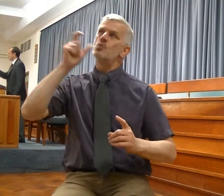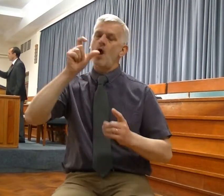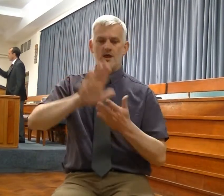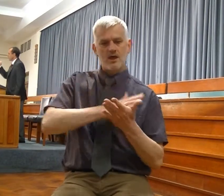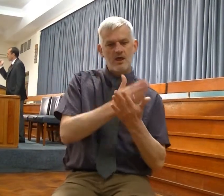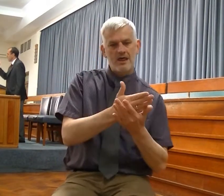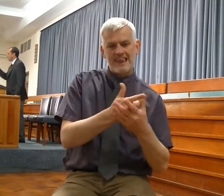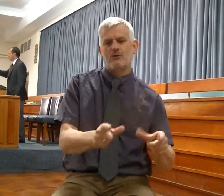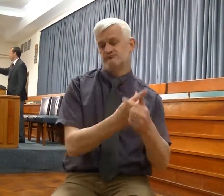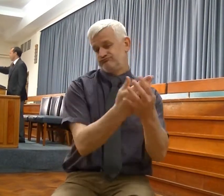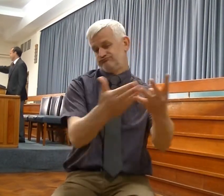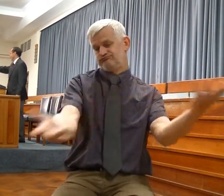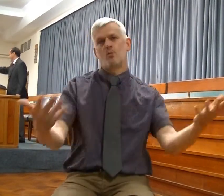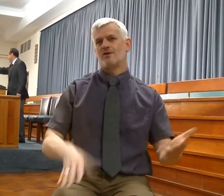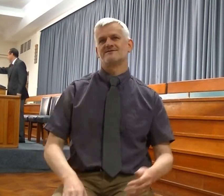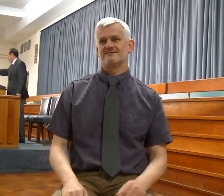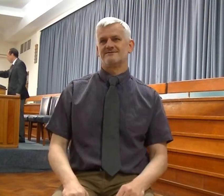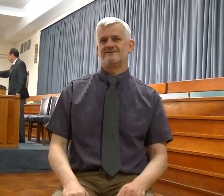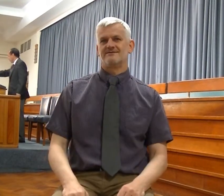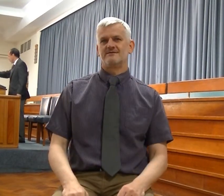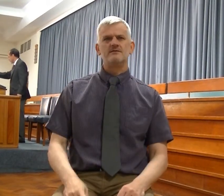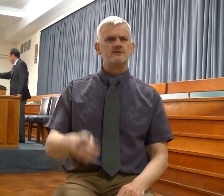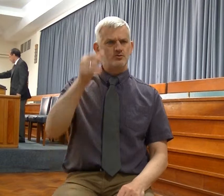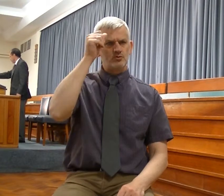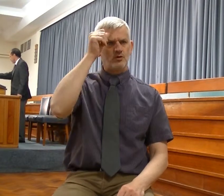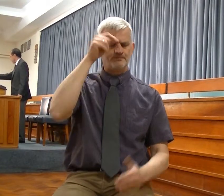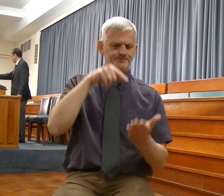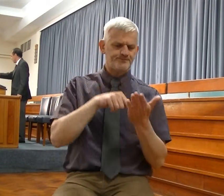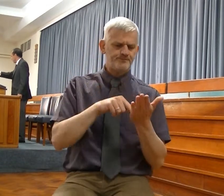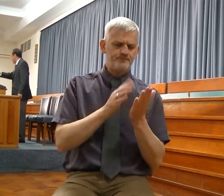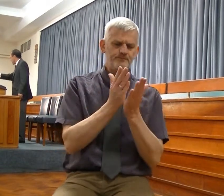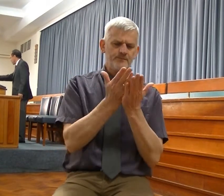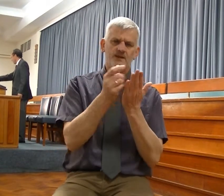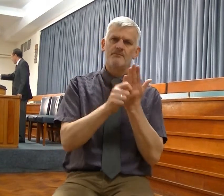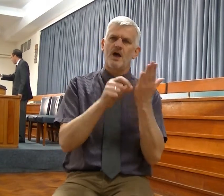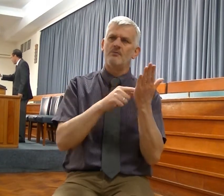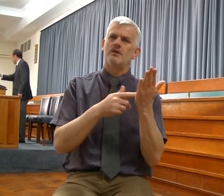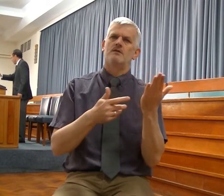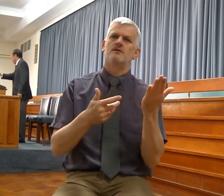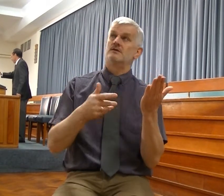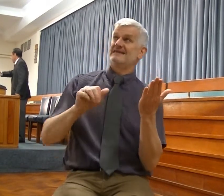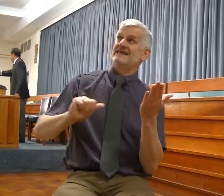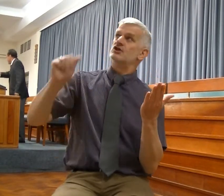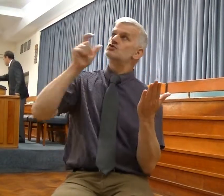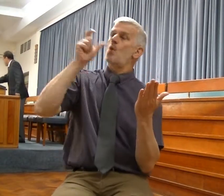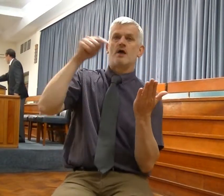for me, one of the proofs that the Bible, or there are hundreds of proofs that the Bible is the